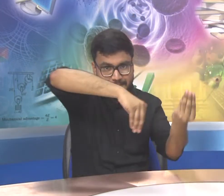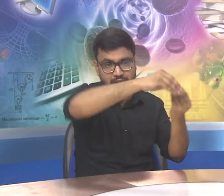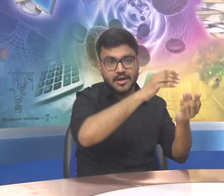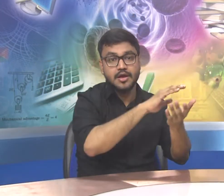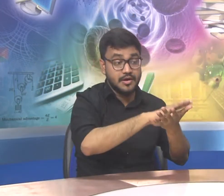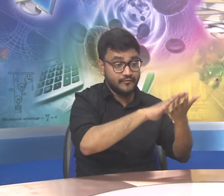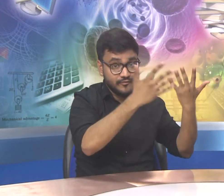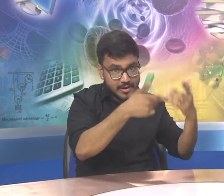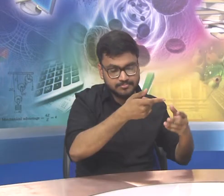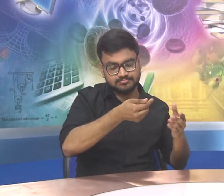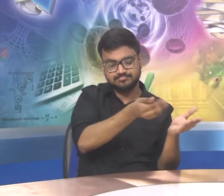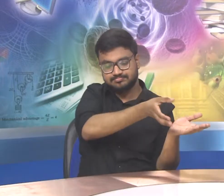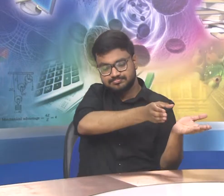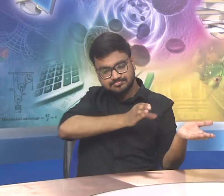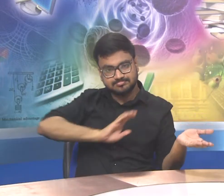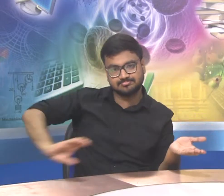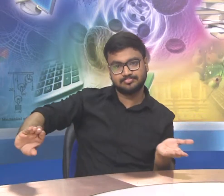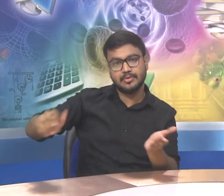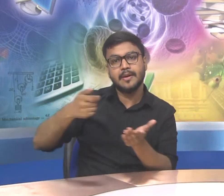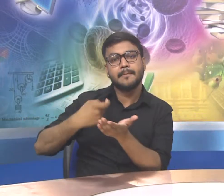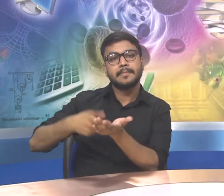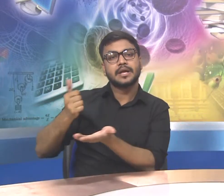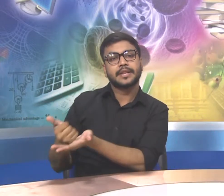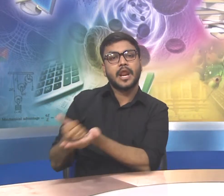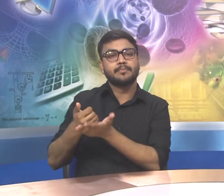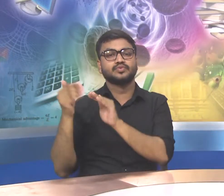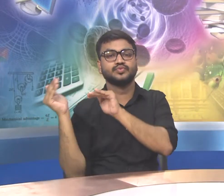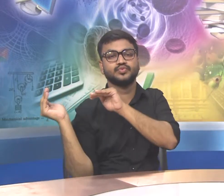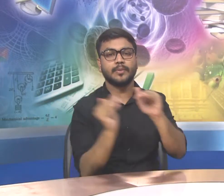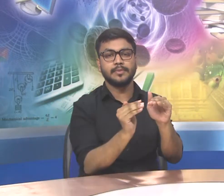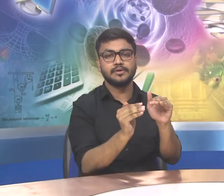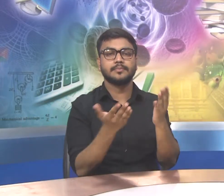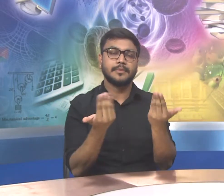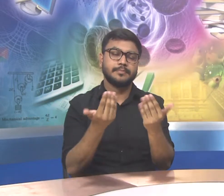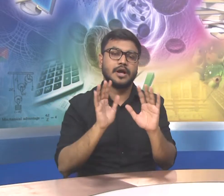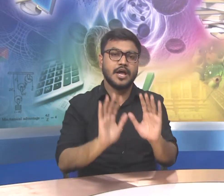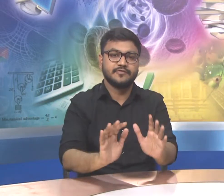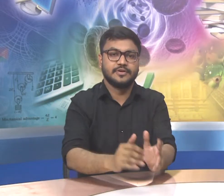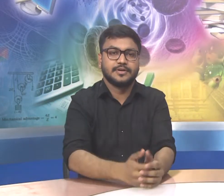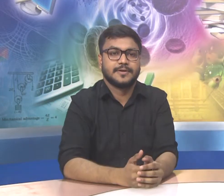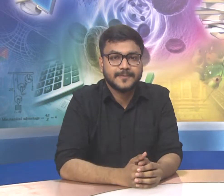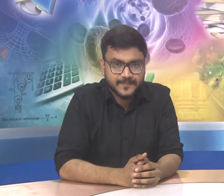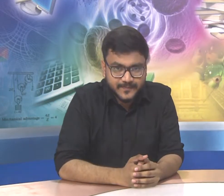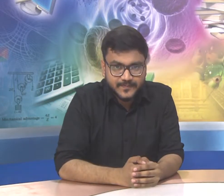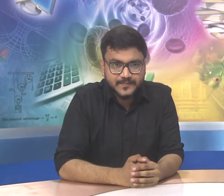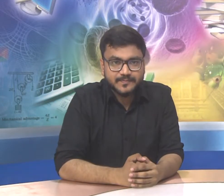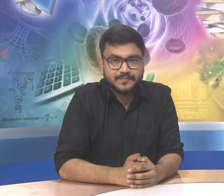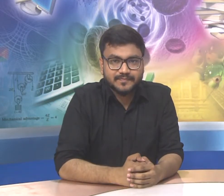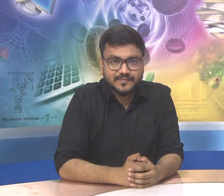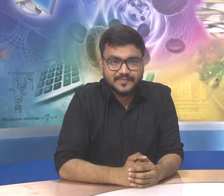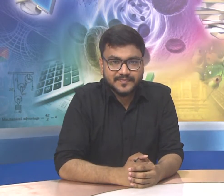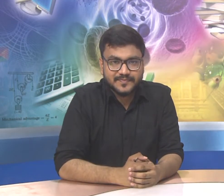products from foreign country to our country and from our country to foreign country.